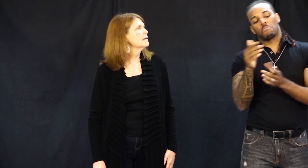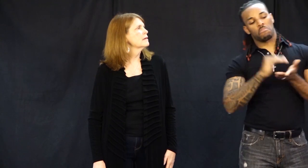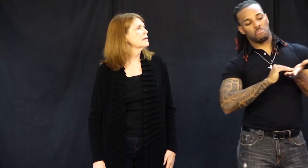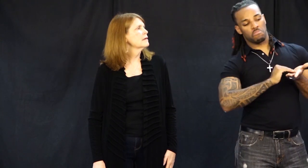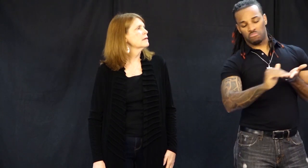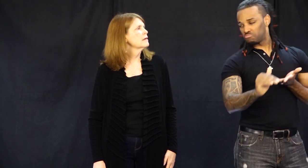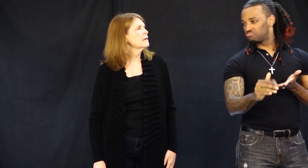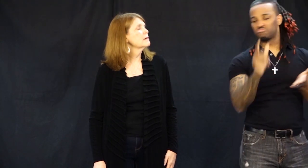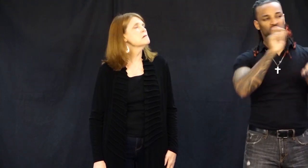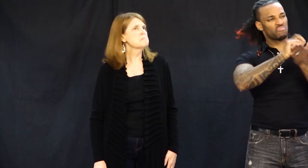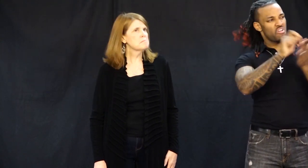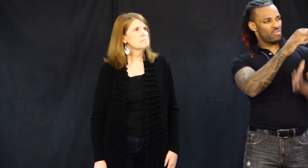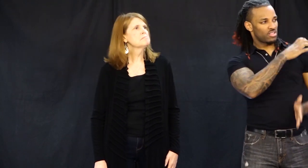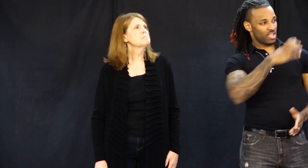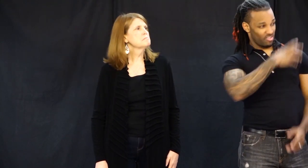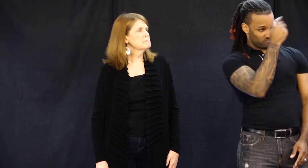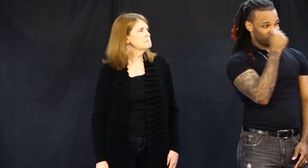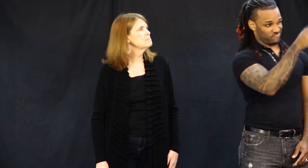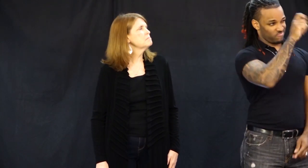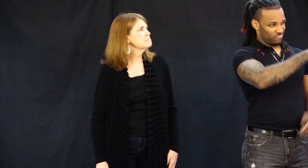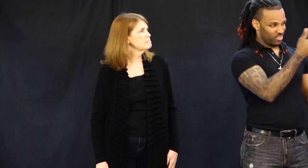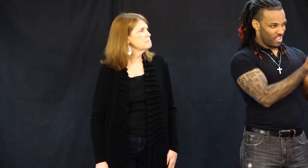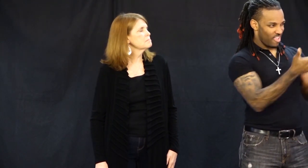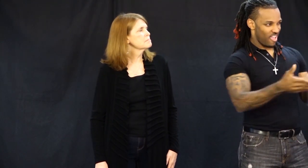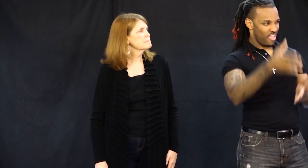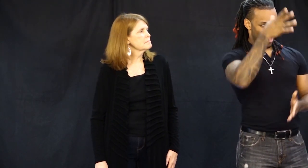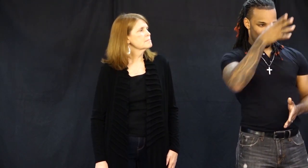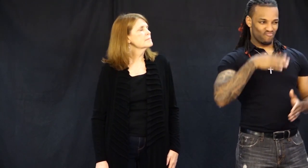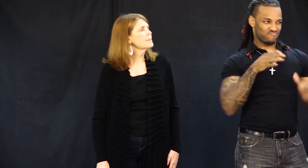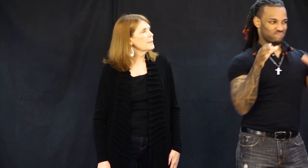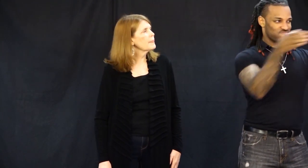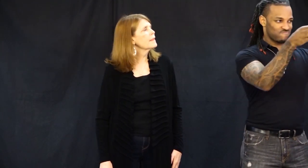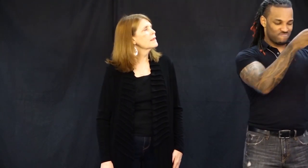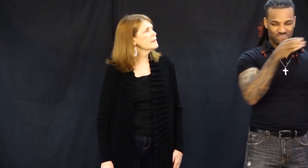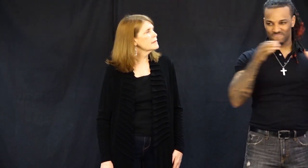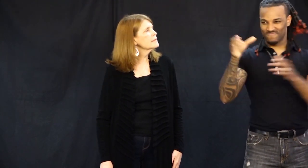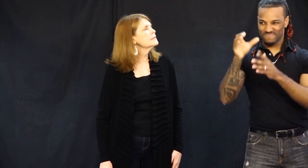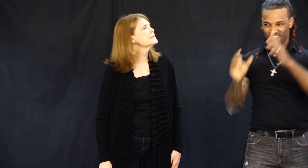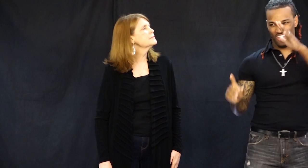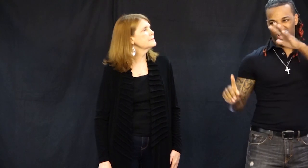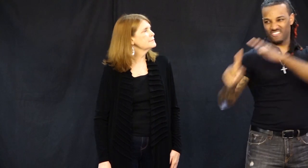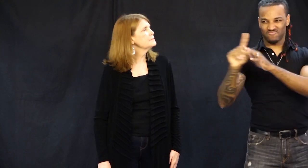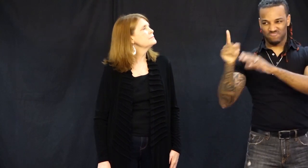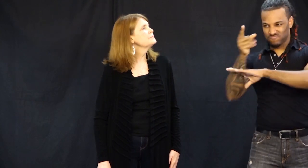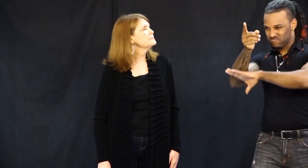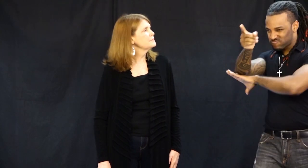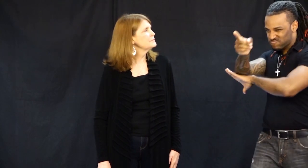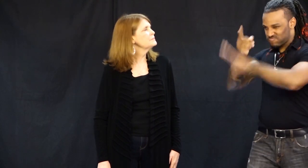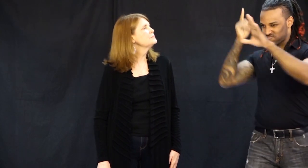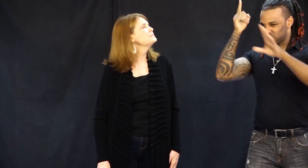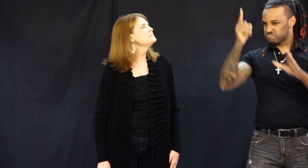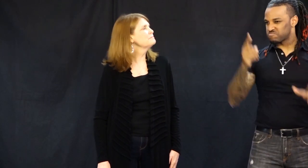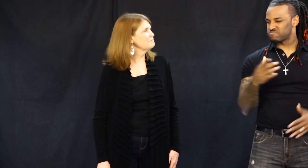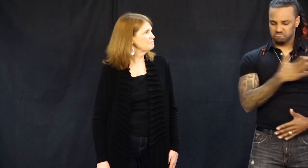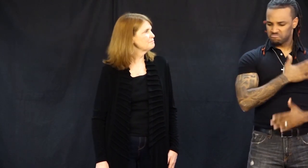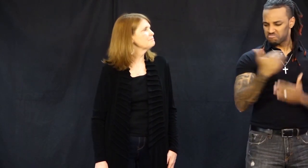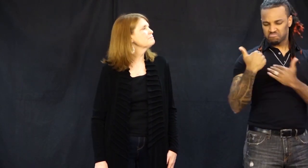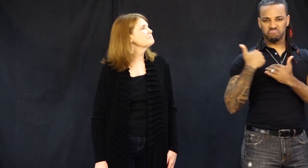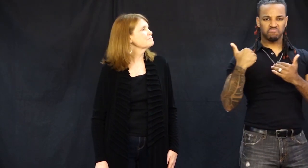things slide. I'll write to Congress and tell them we need supplies. You rally the guys, master the element of surprise. I'll rise above